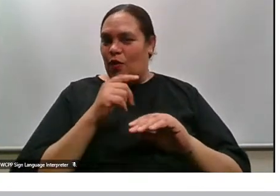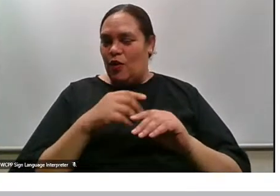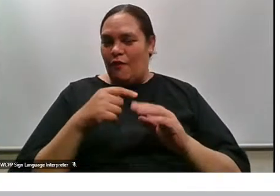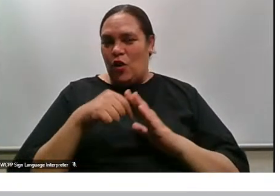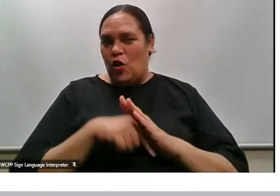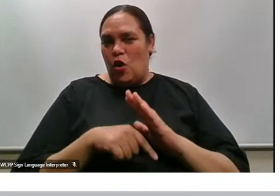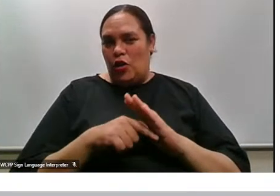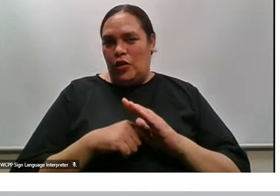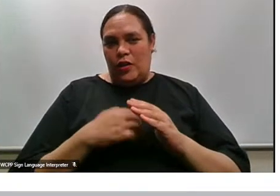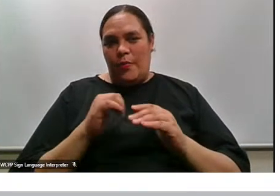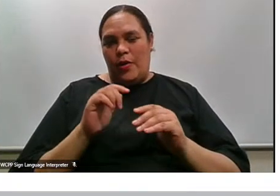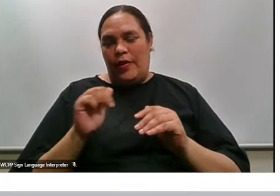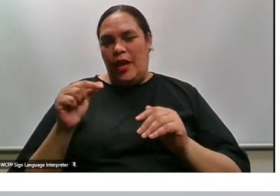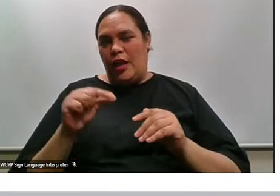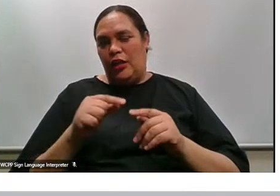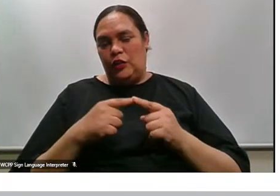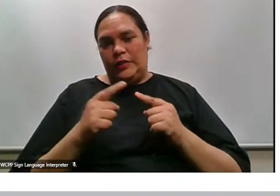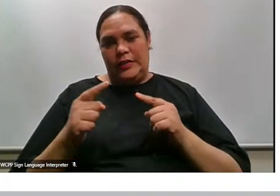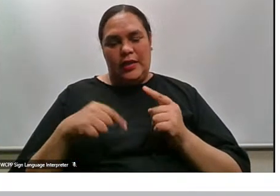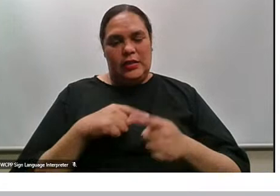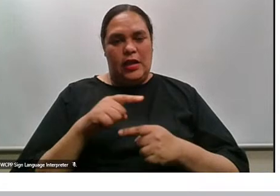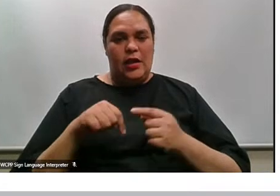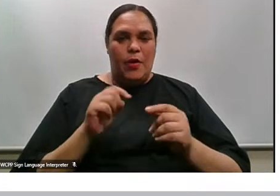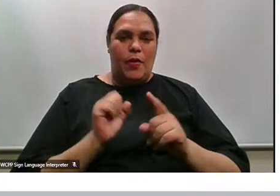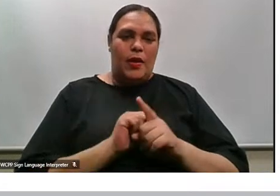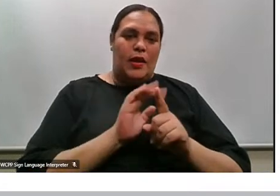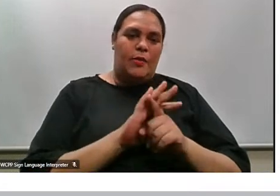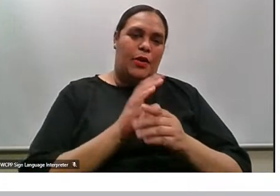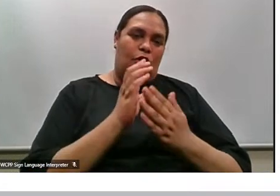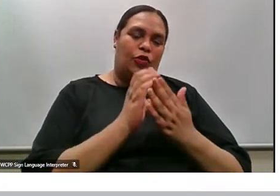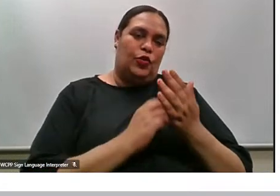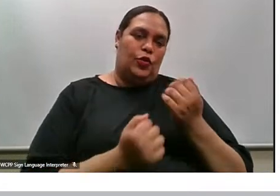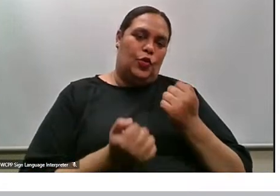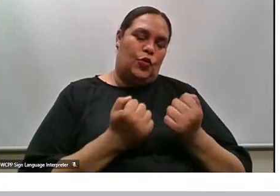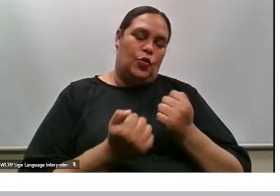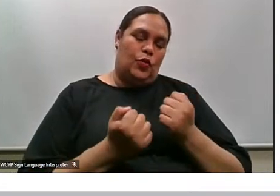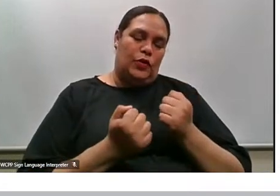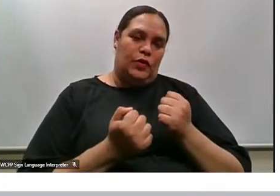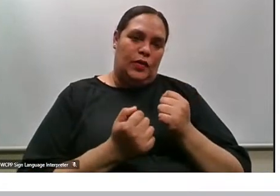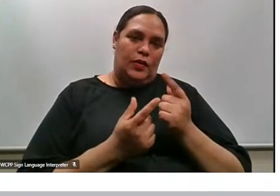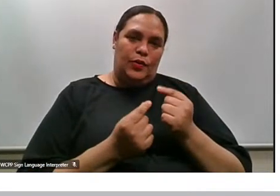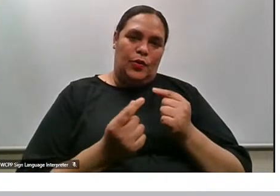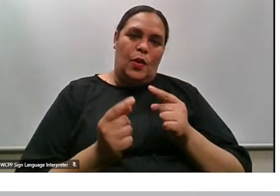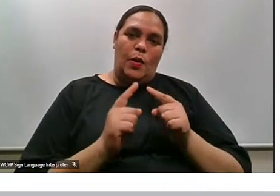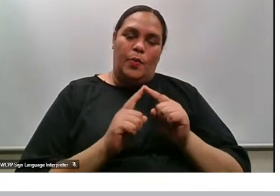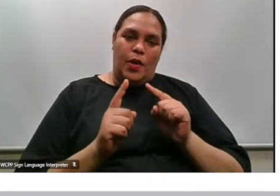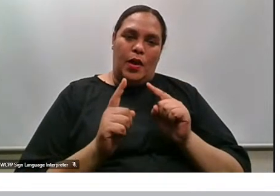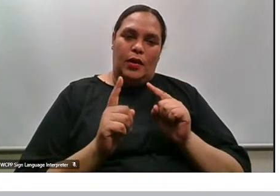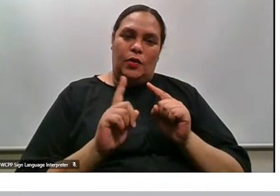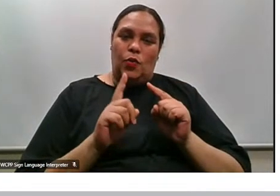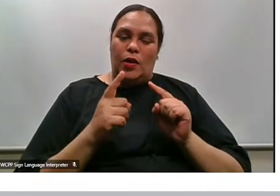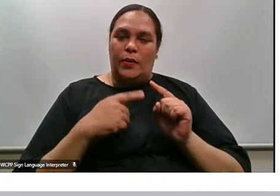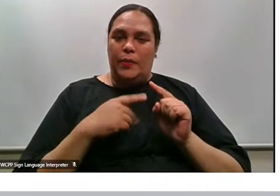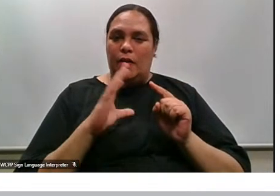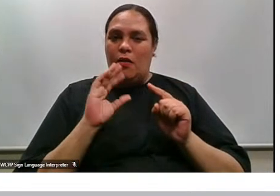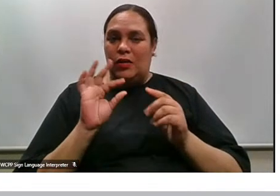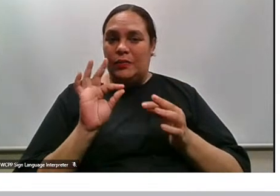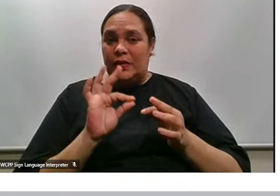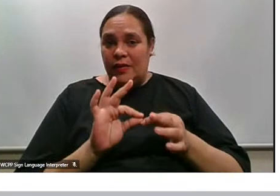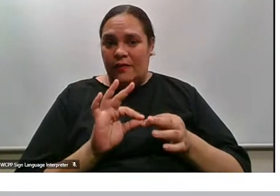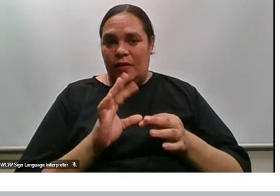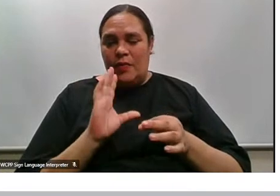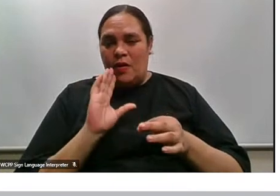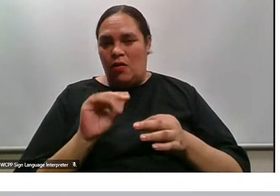the circular that the AG sent on the impact of the Constitutional Court judgment. But what I asked specifically